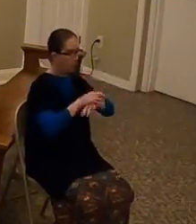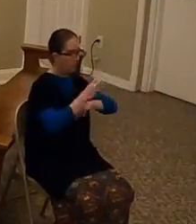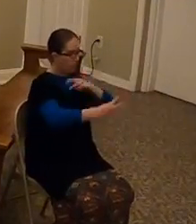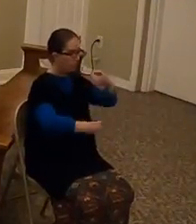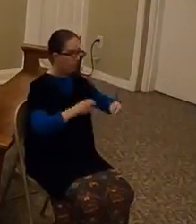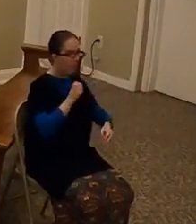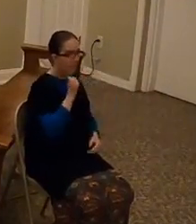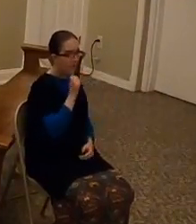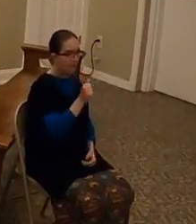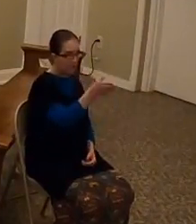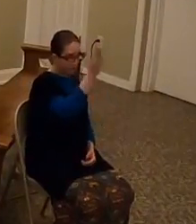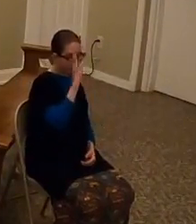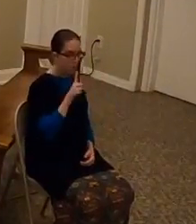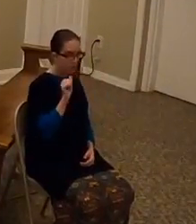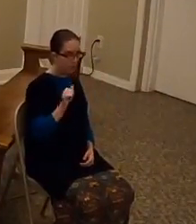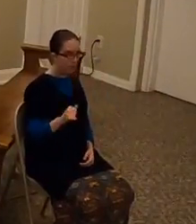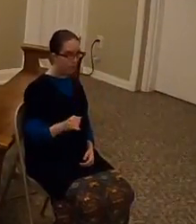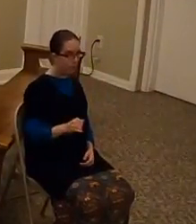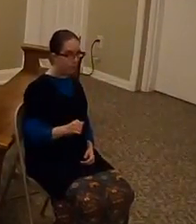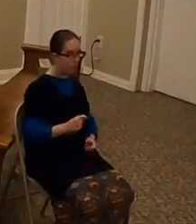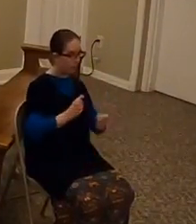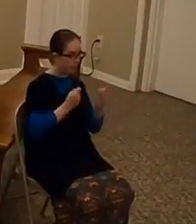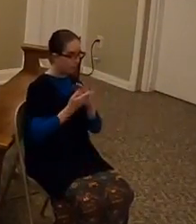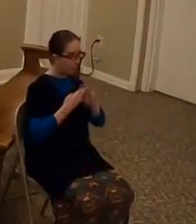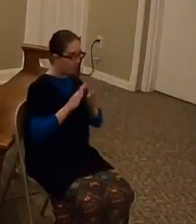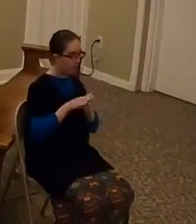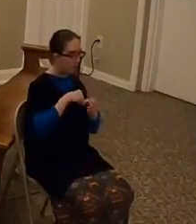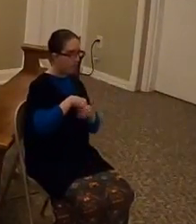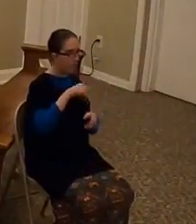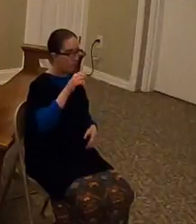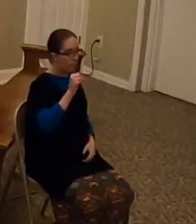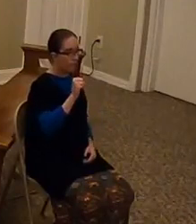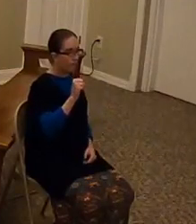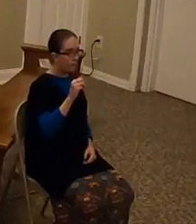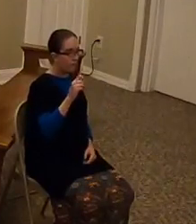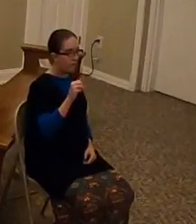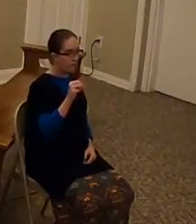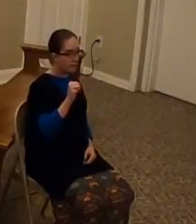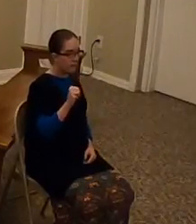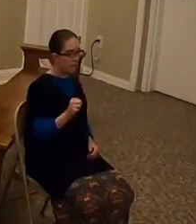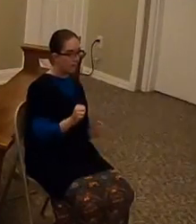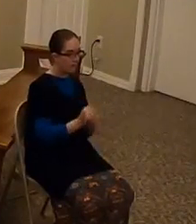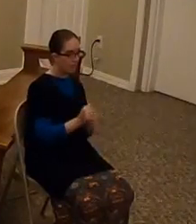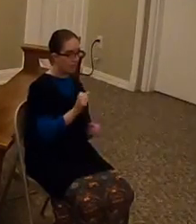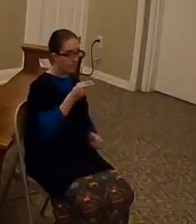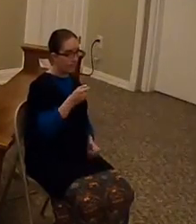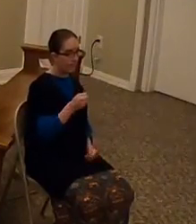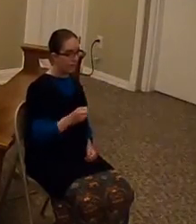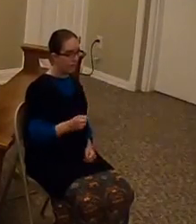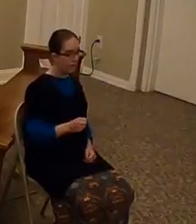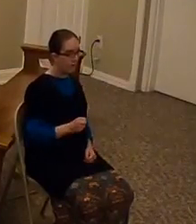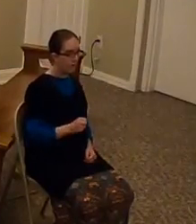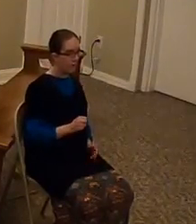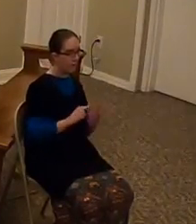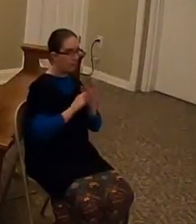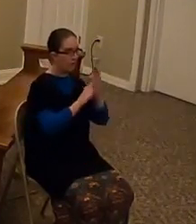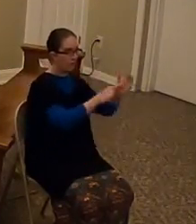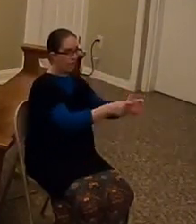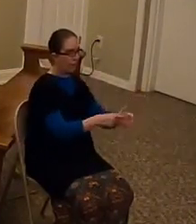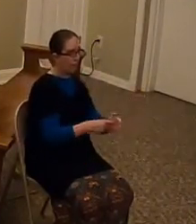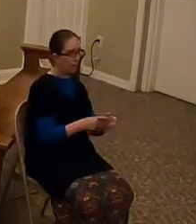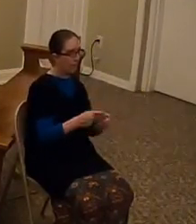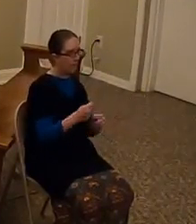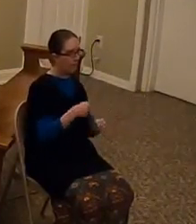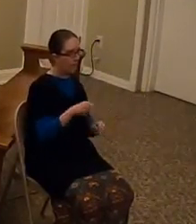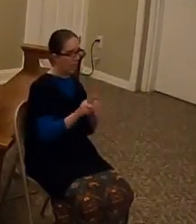the ungodly. Look at this. And turning the cities of Sodom and Gomorrah into ashes, condemned them with an overthrow, making them an example